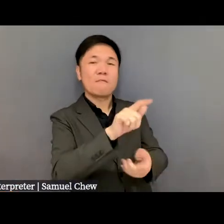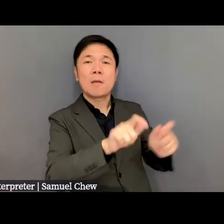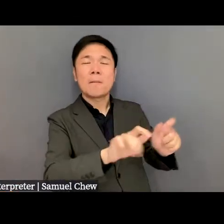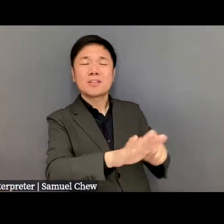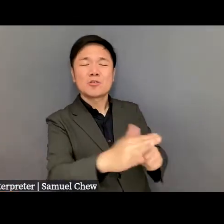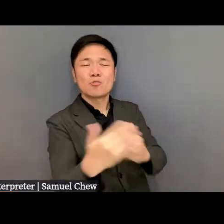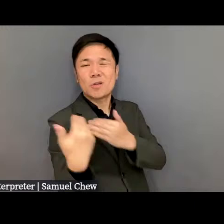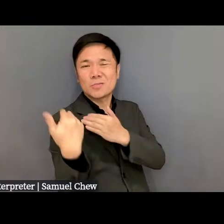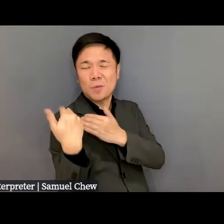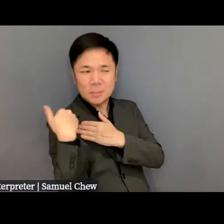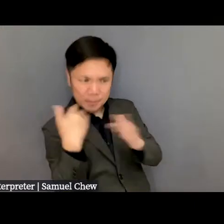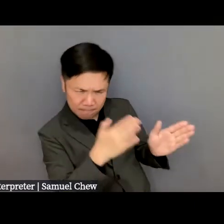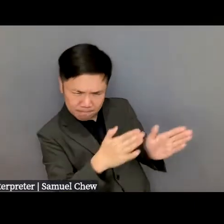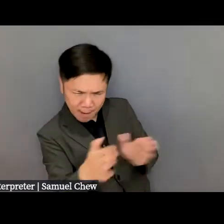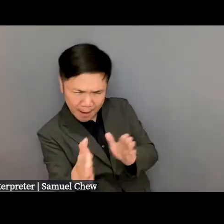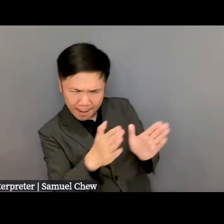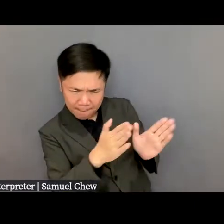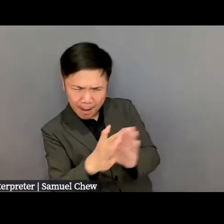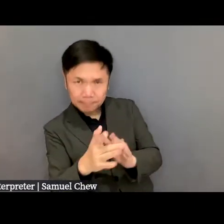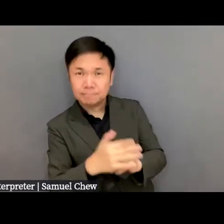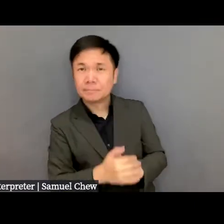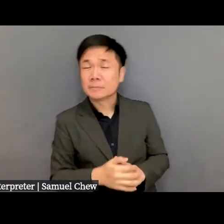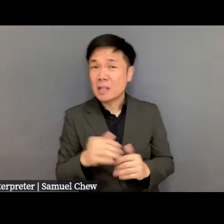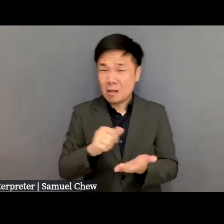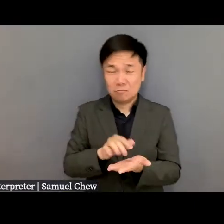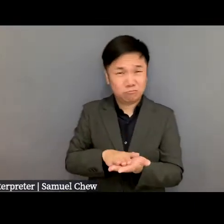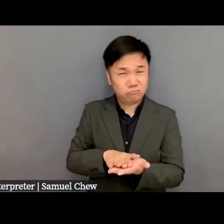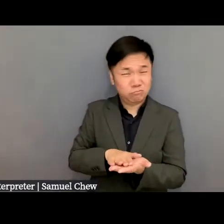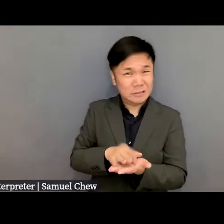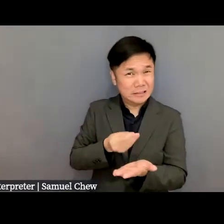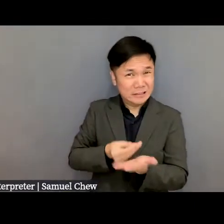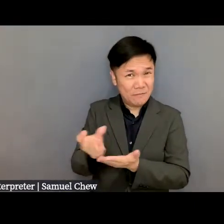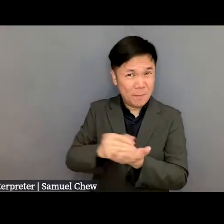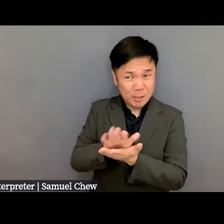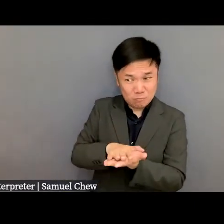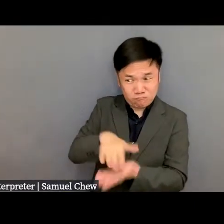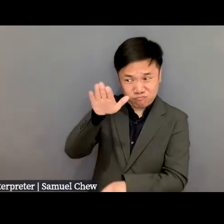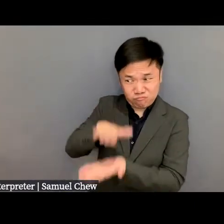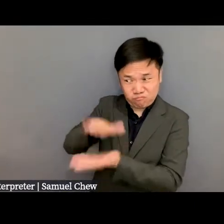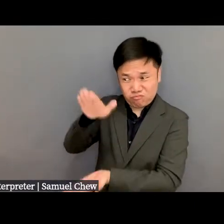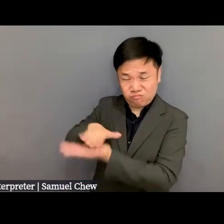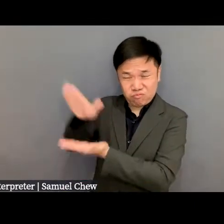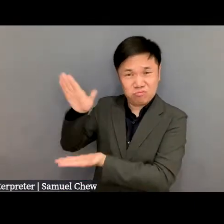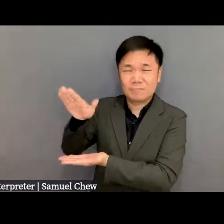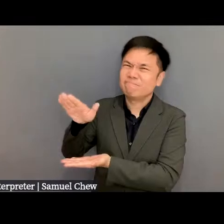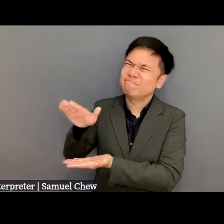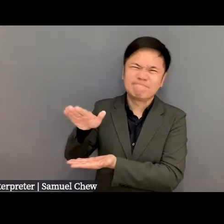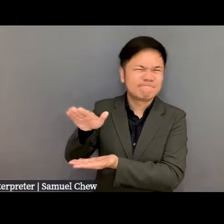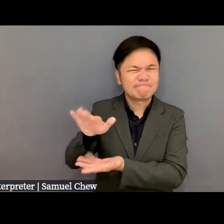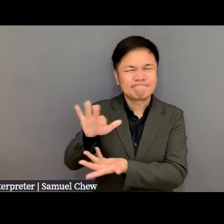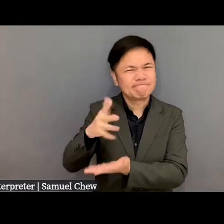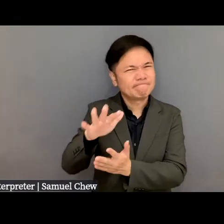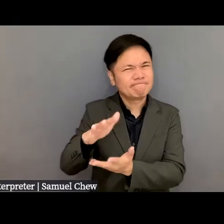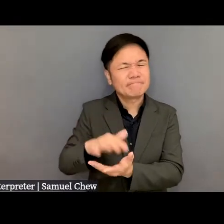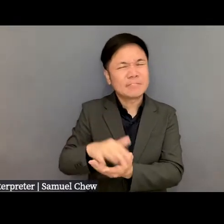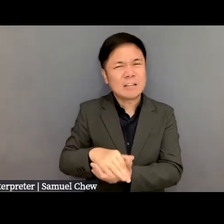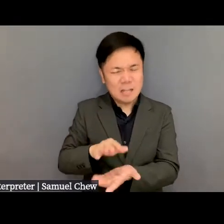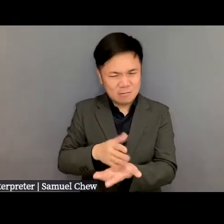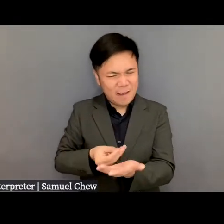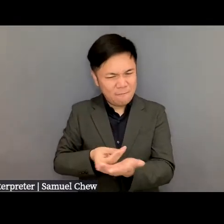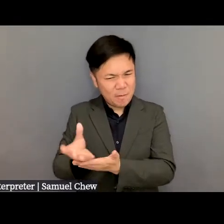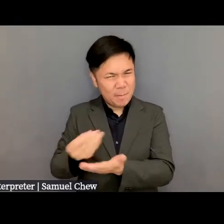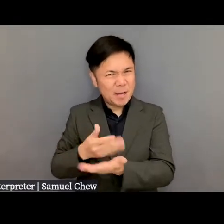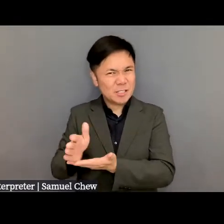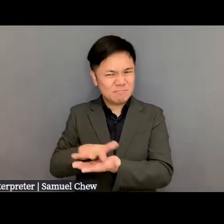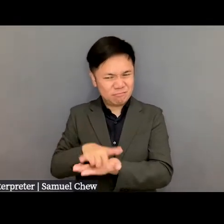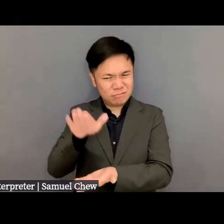it. I shouldn't say a lot, but some of the data was not current,